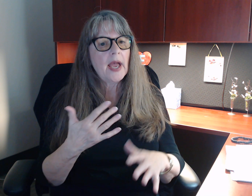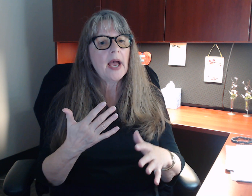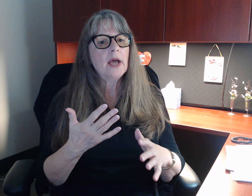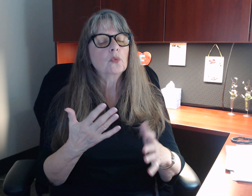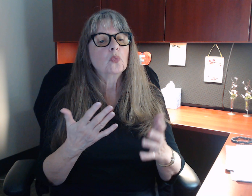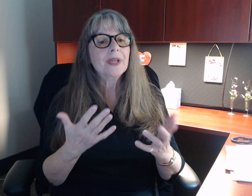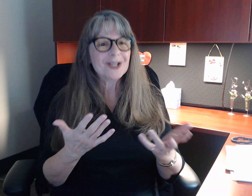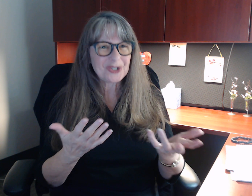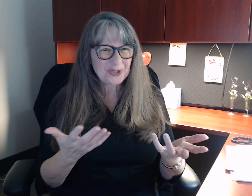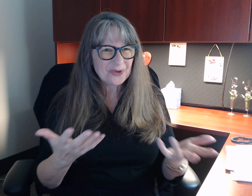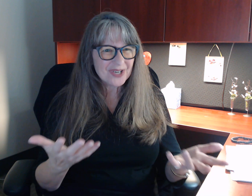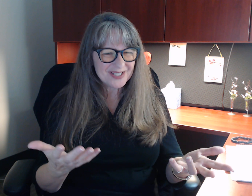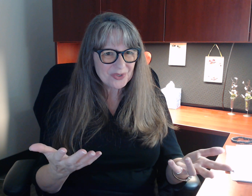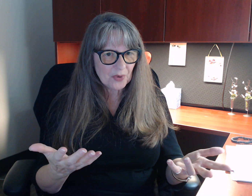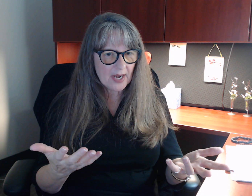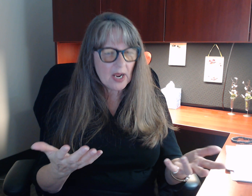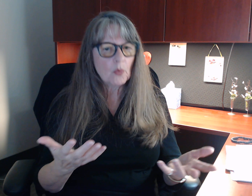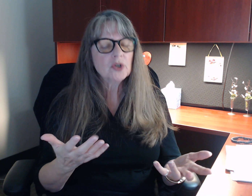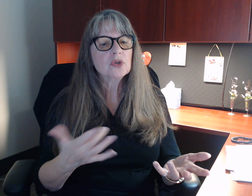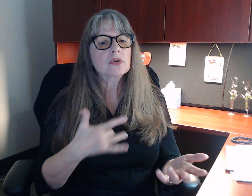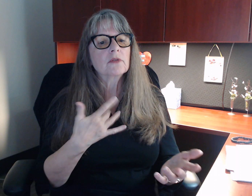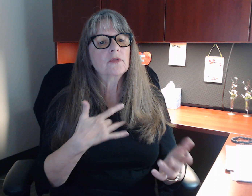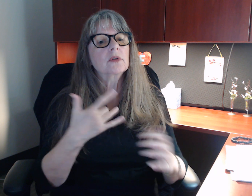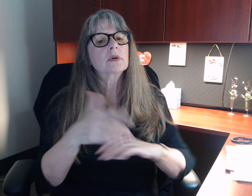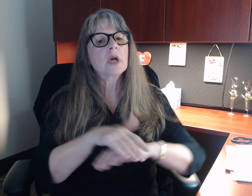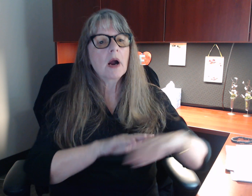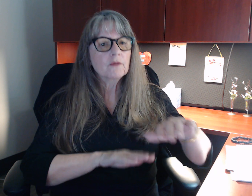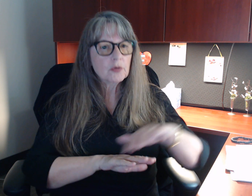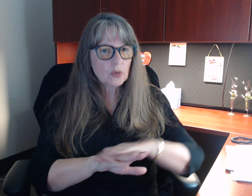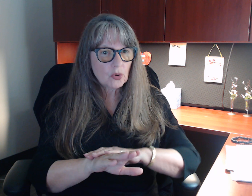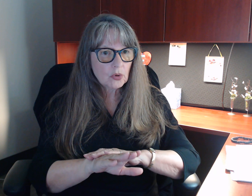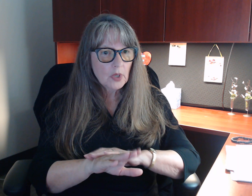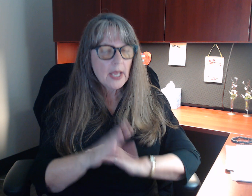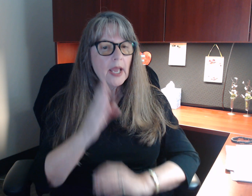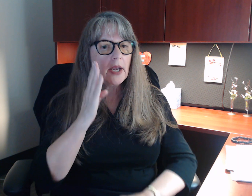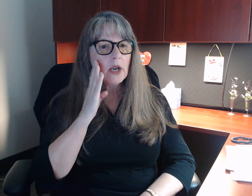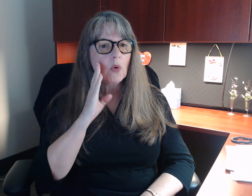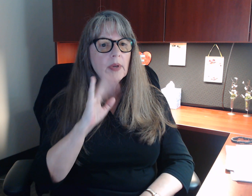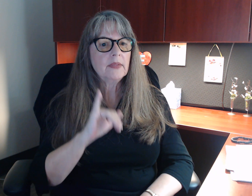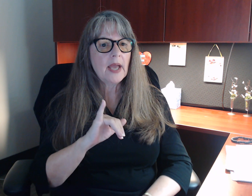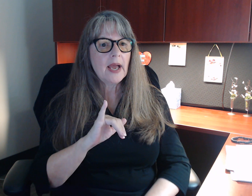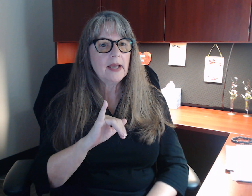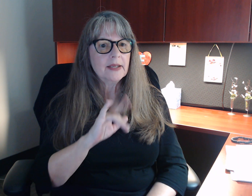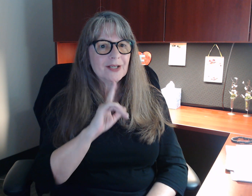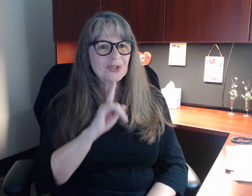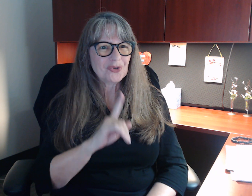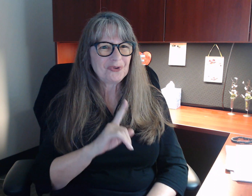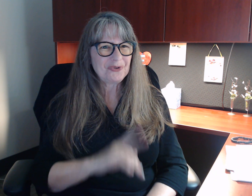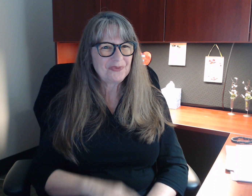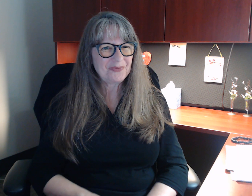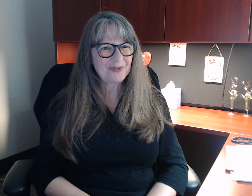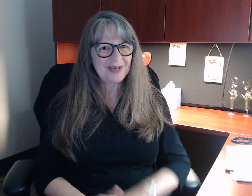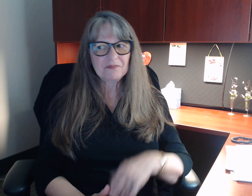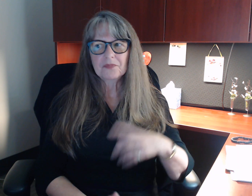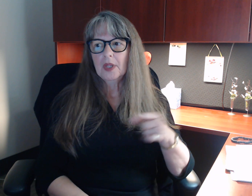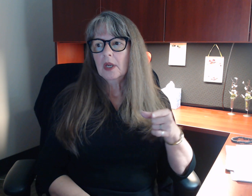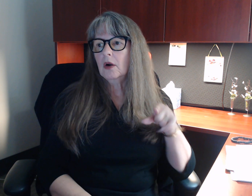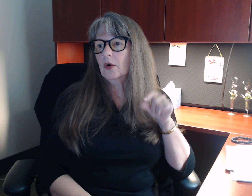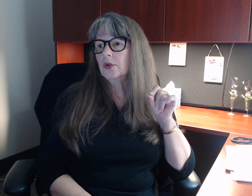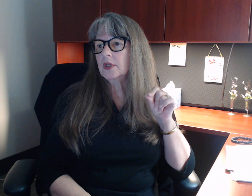that reassurance, right? I want you to feel comfortable in knowing that it's true, right? Or you could